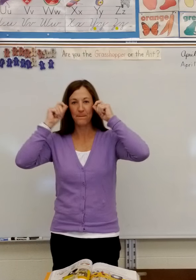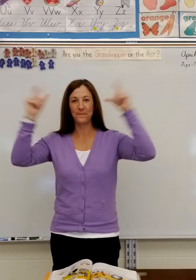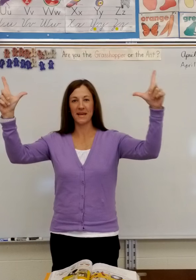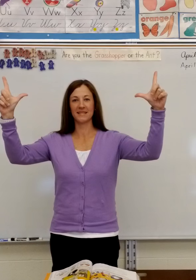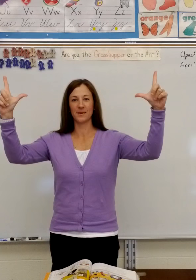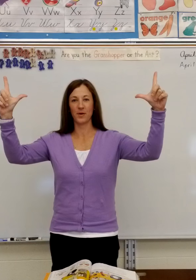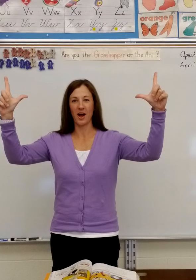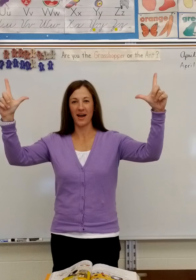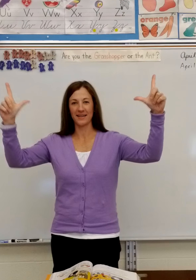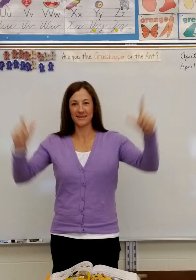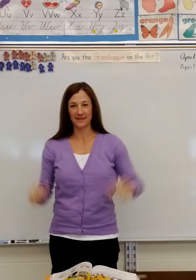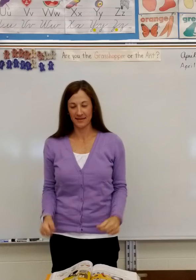big surprise.